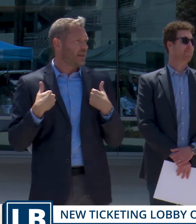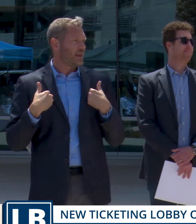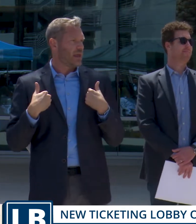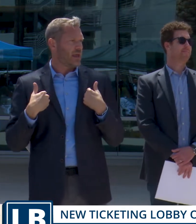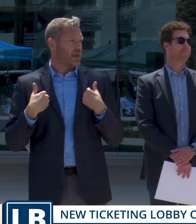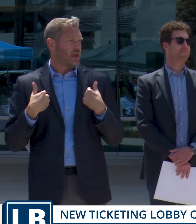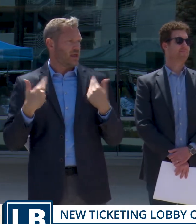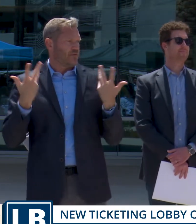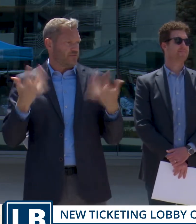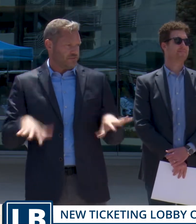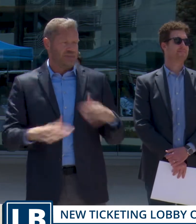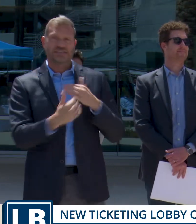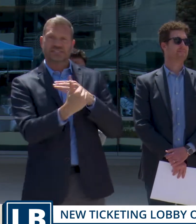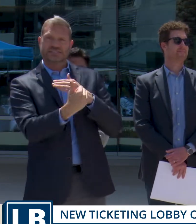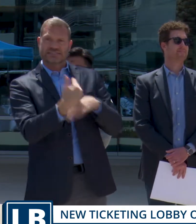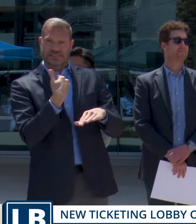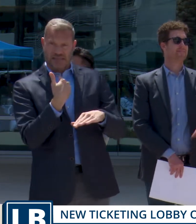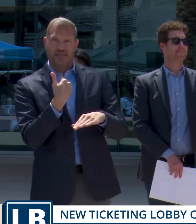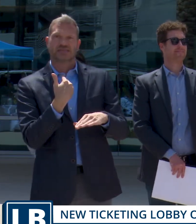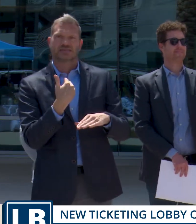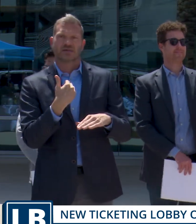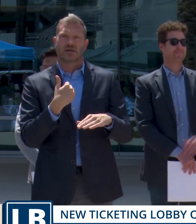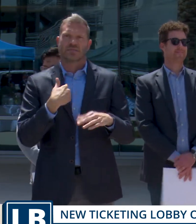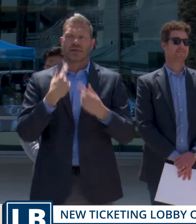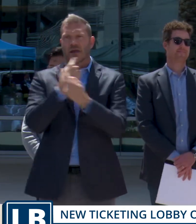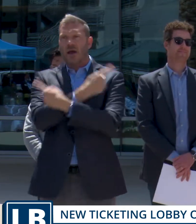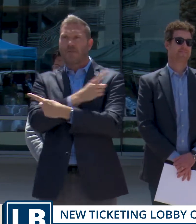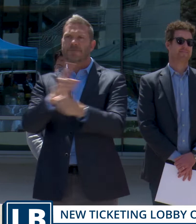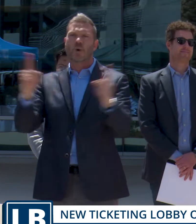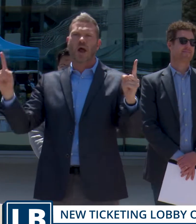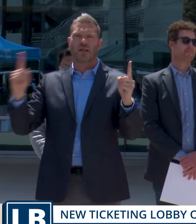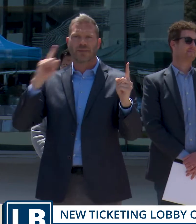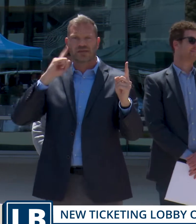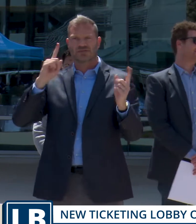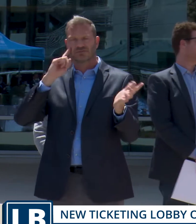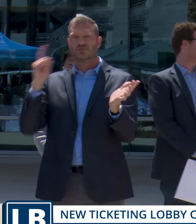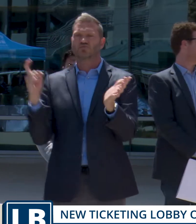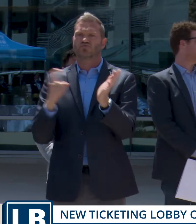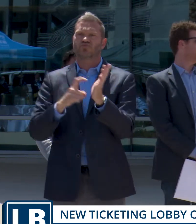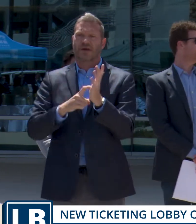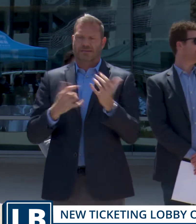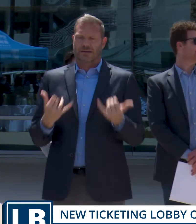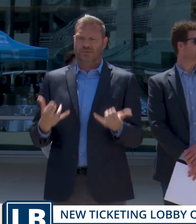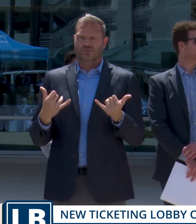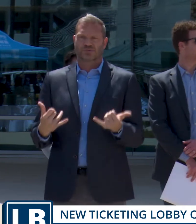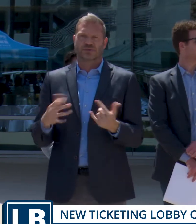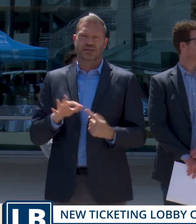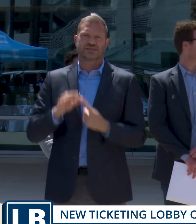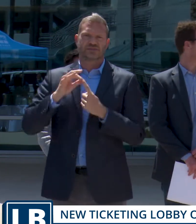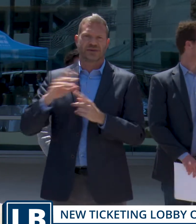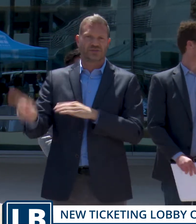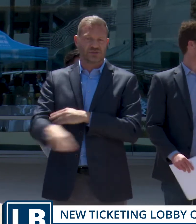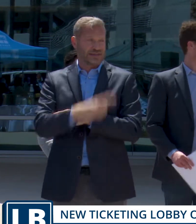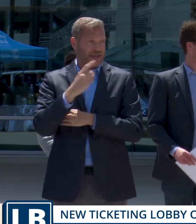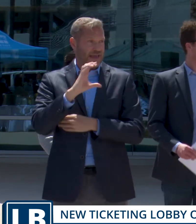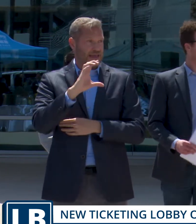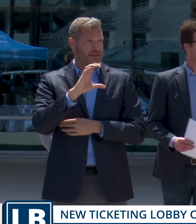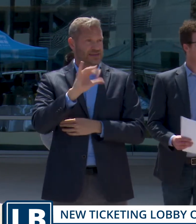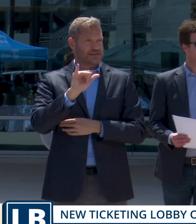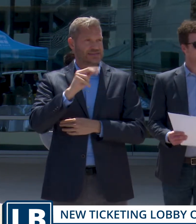sent me with a proclamation to commemorate this very special day. So Cynthia, if you'd like